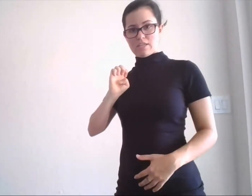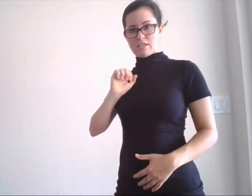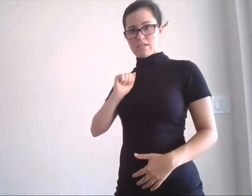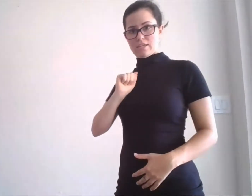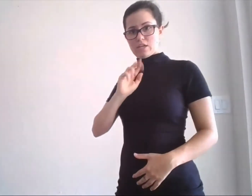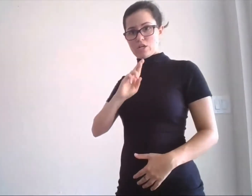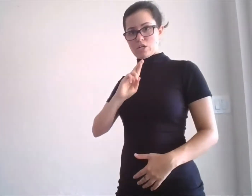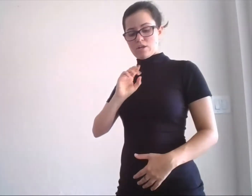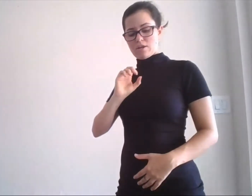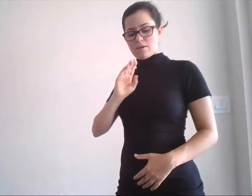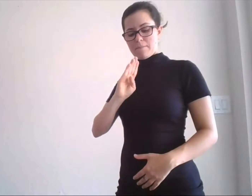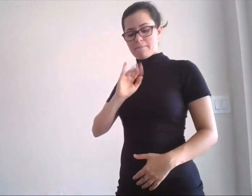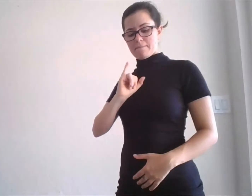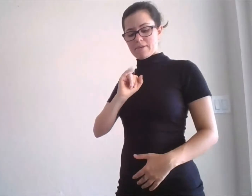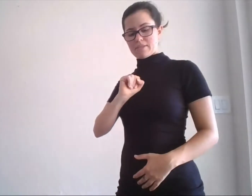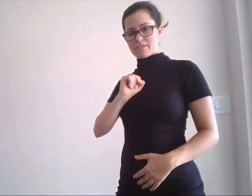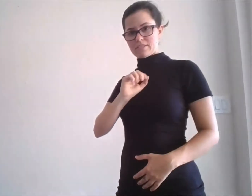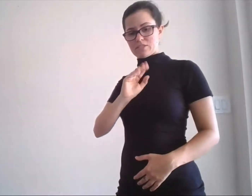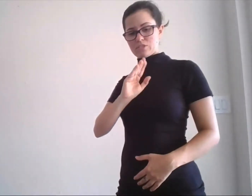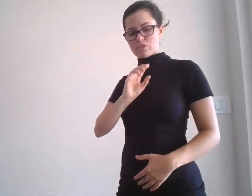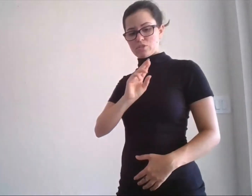this at mythical.store. You can get these